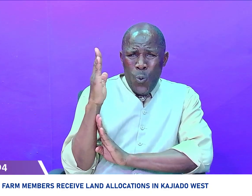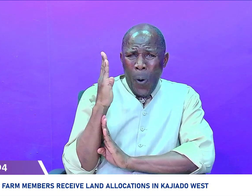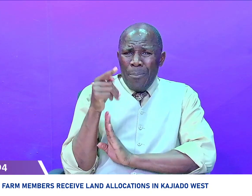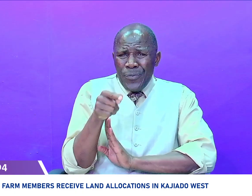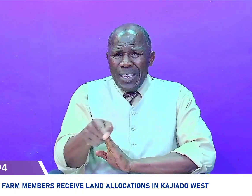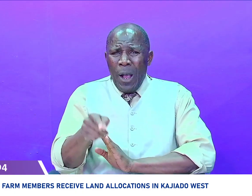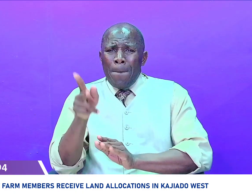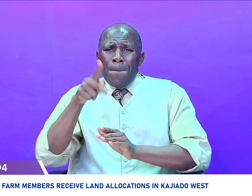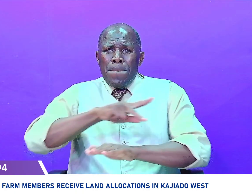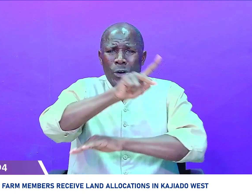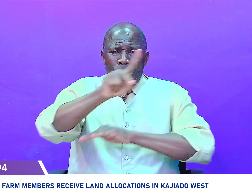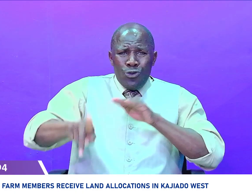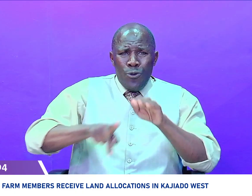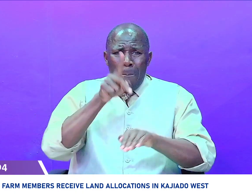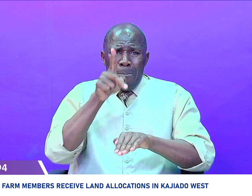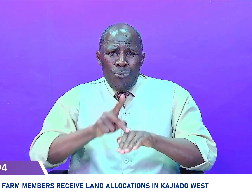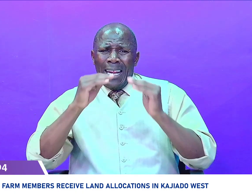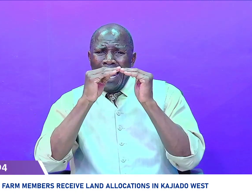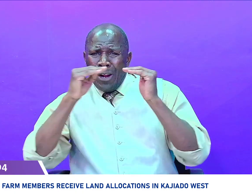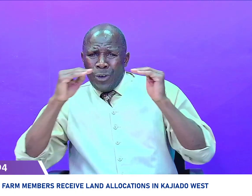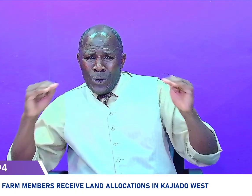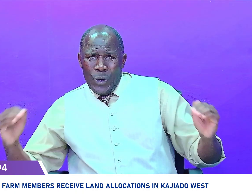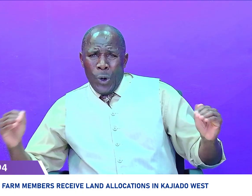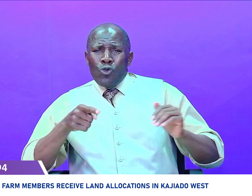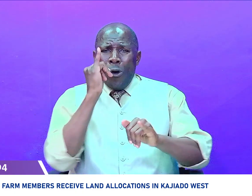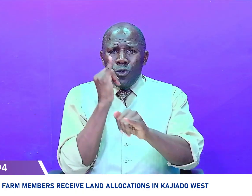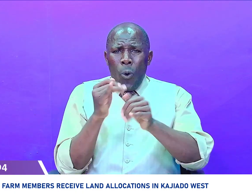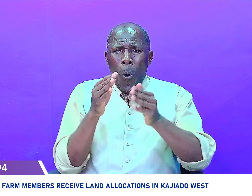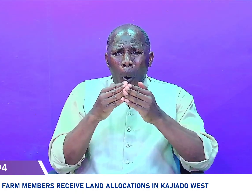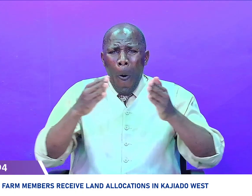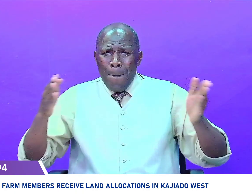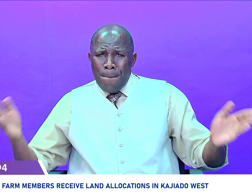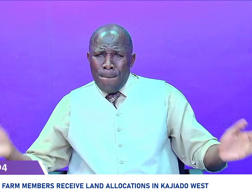openness to avoid favoritism or disputes in the future.